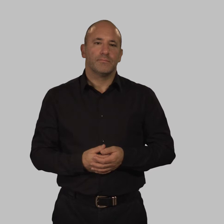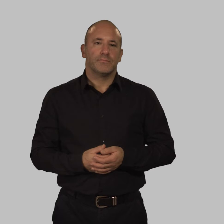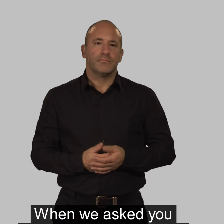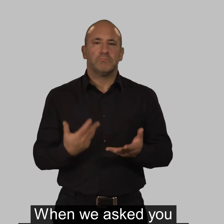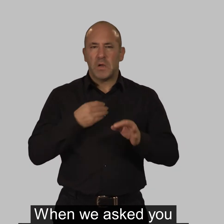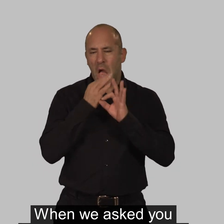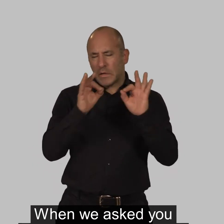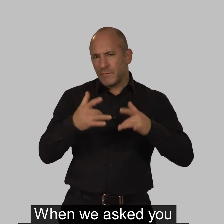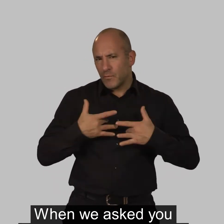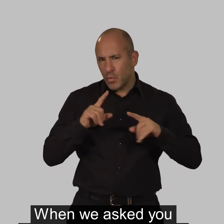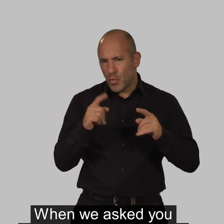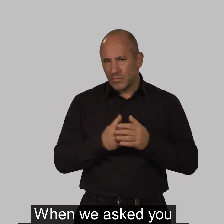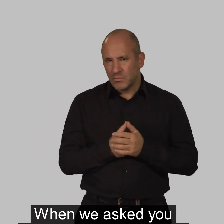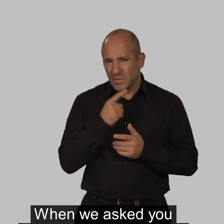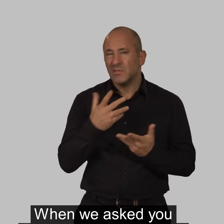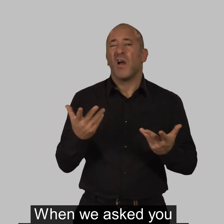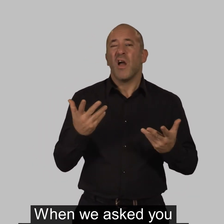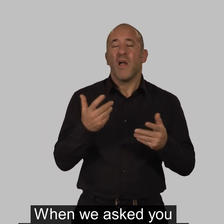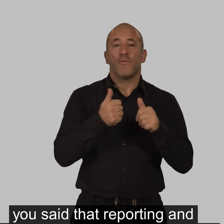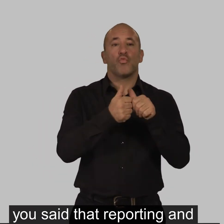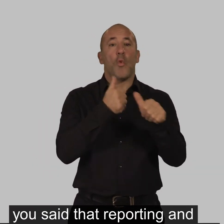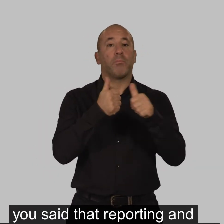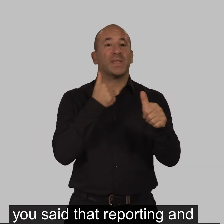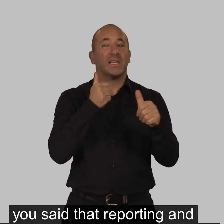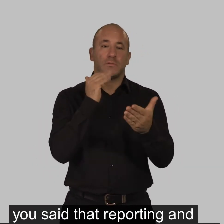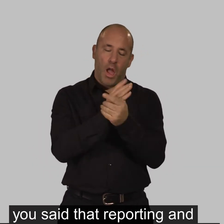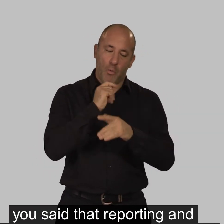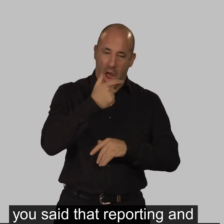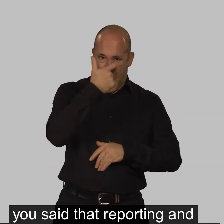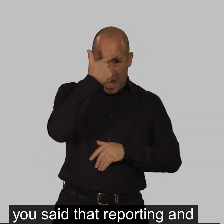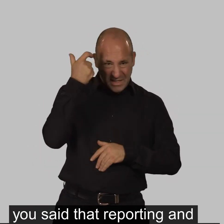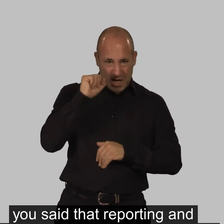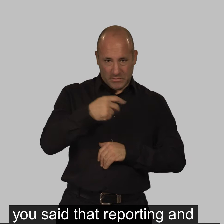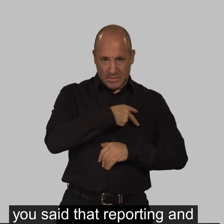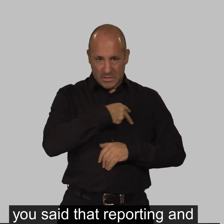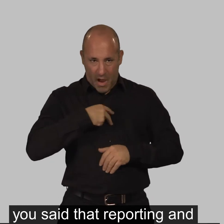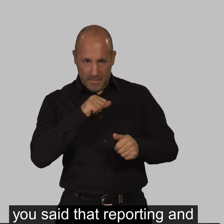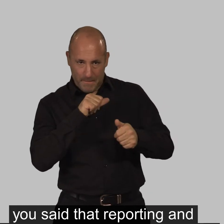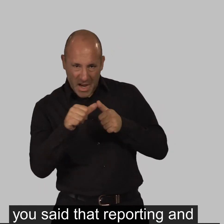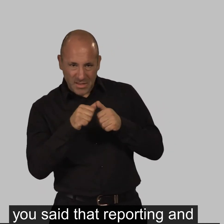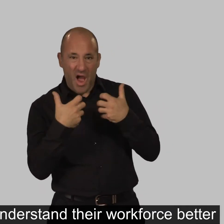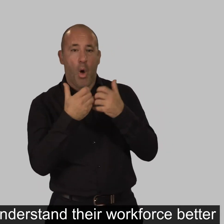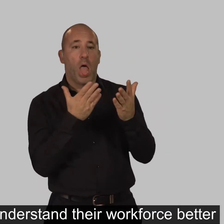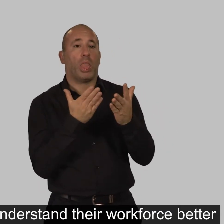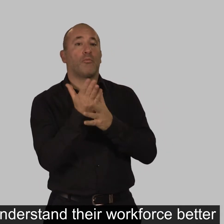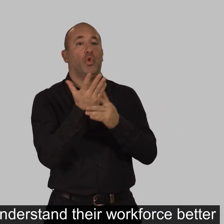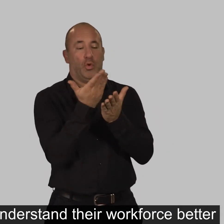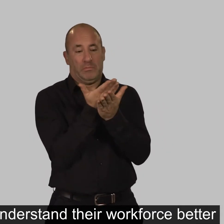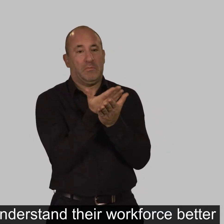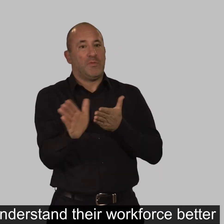When we asked you about what you thought, you said that reporting and transparency can